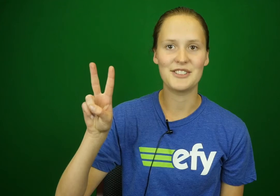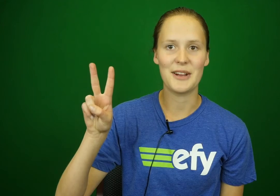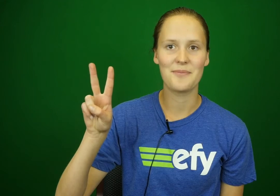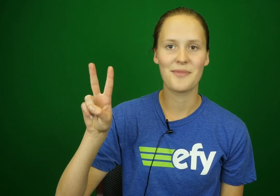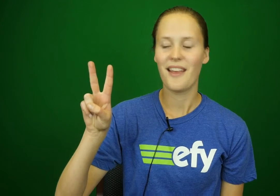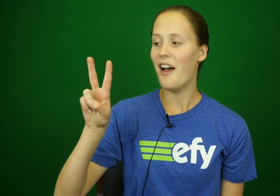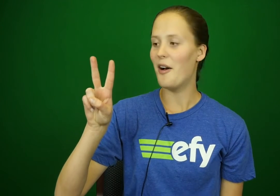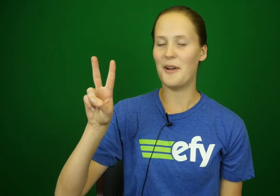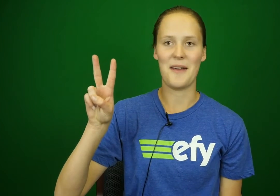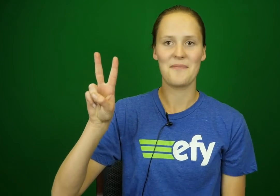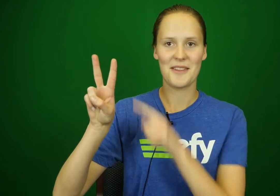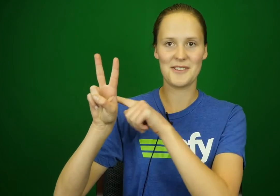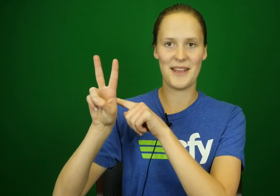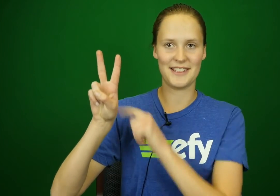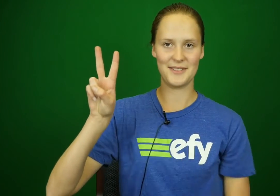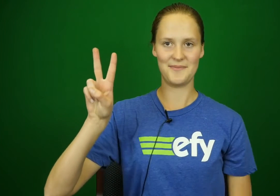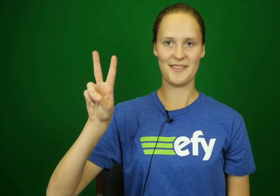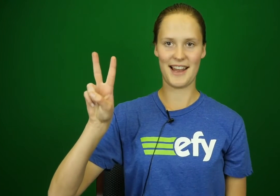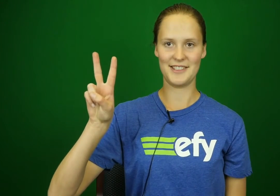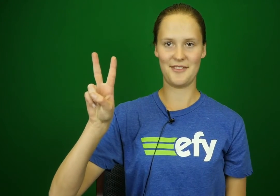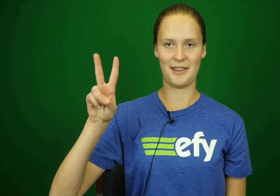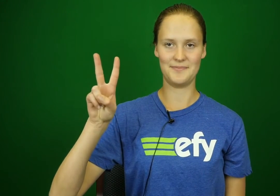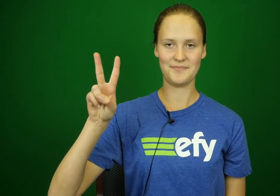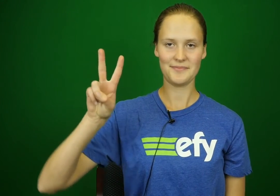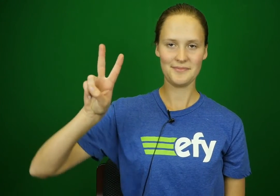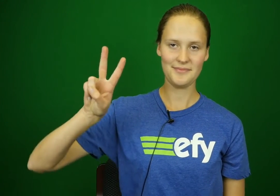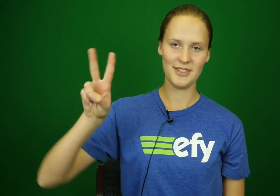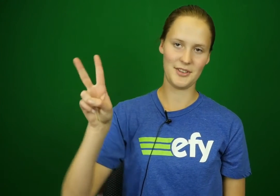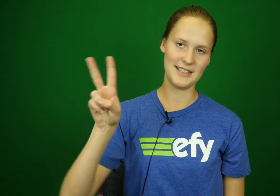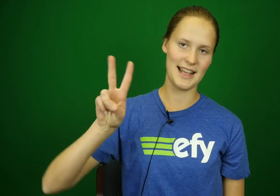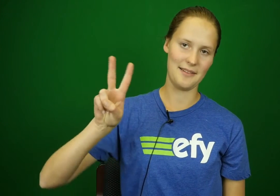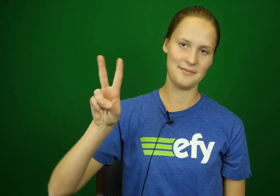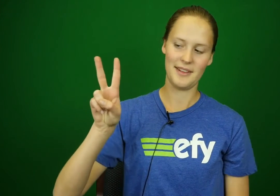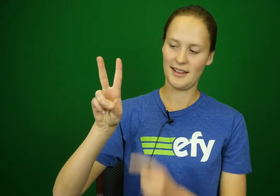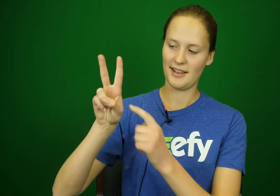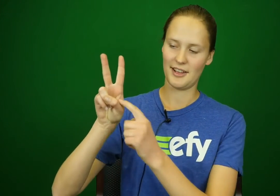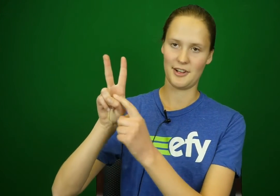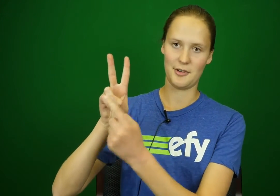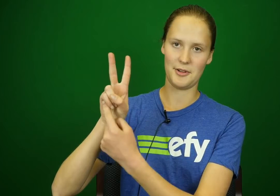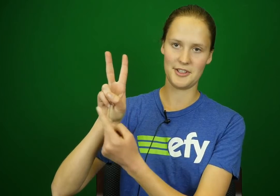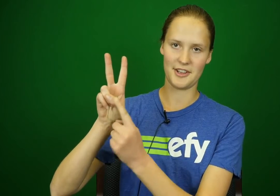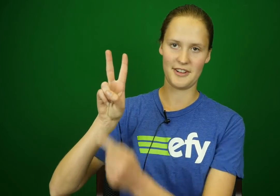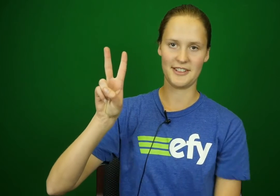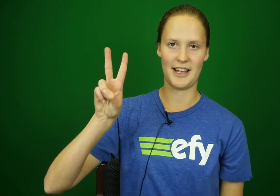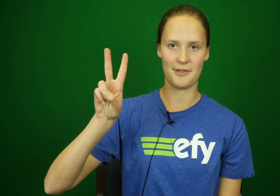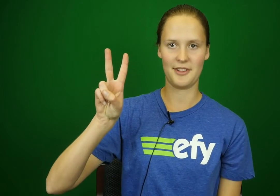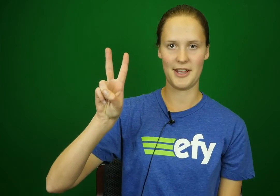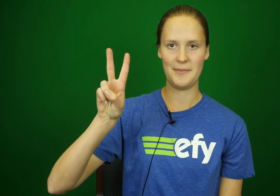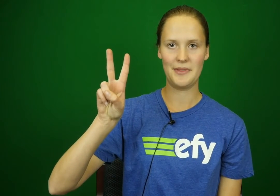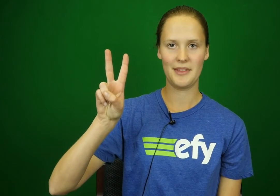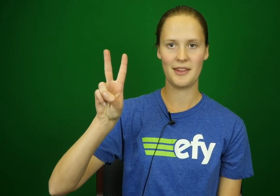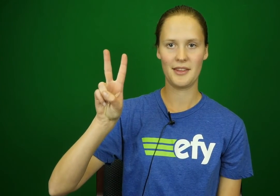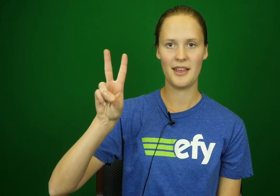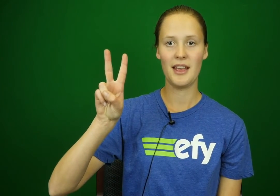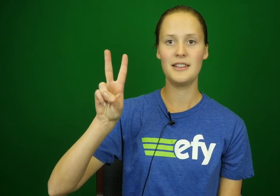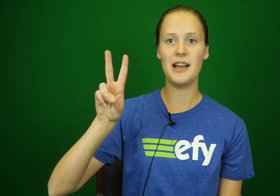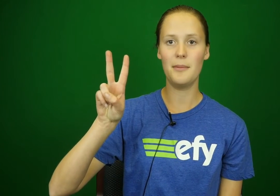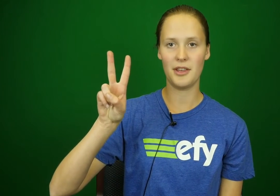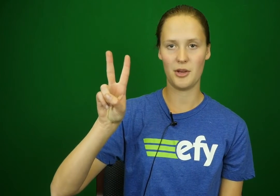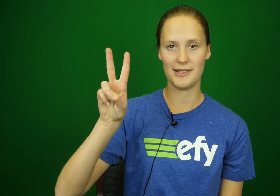great. Okay, so yes, that is a V. And you can see that. Hold your other fingers down with your thumb. W is like